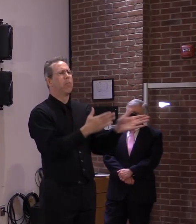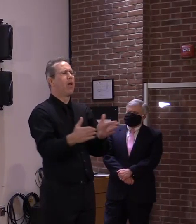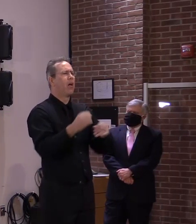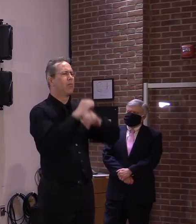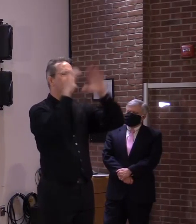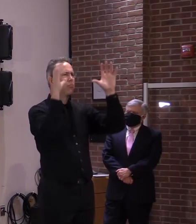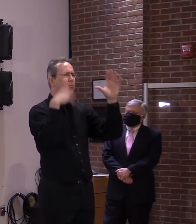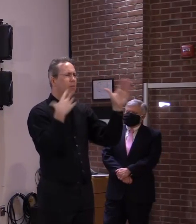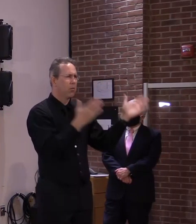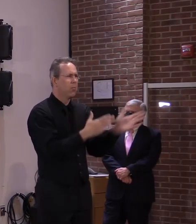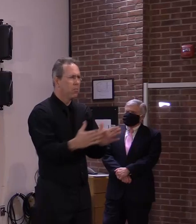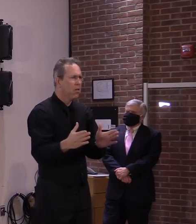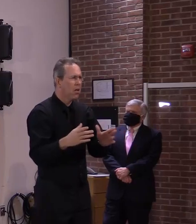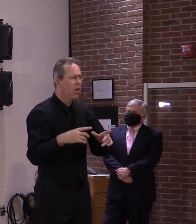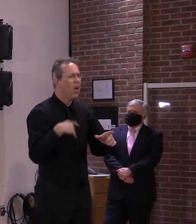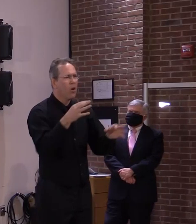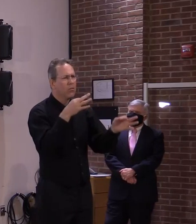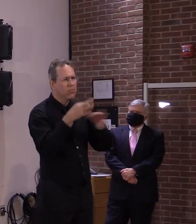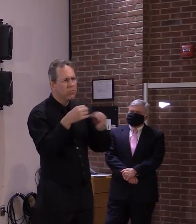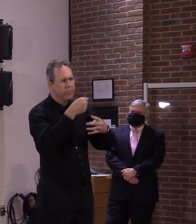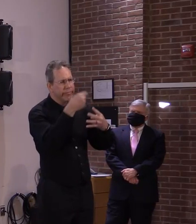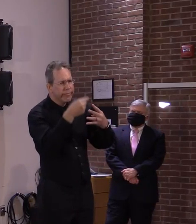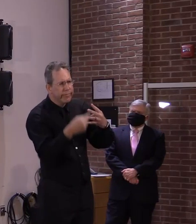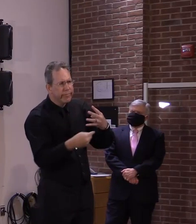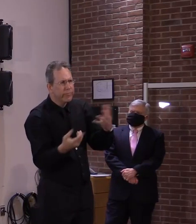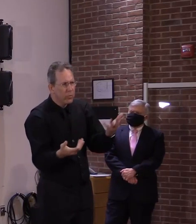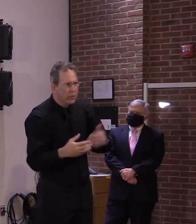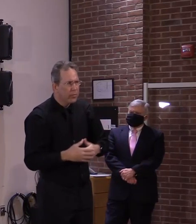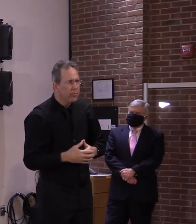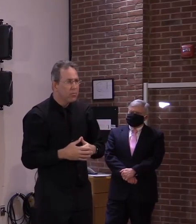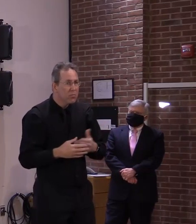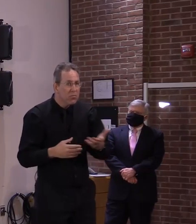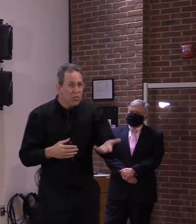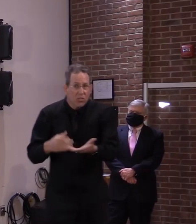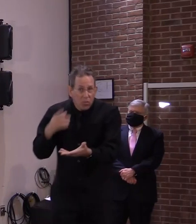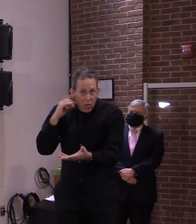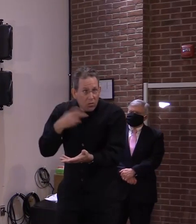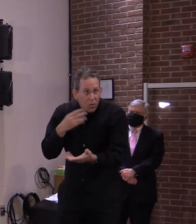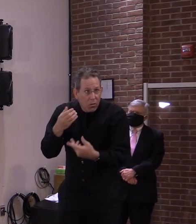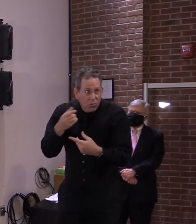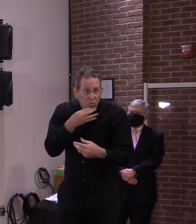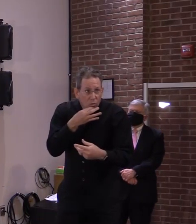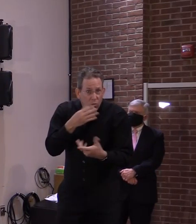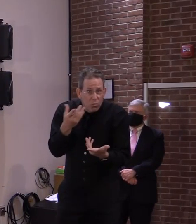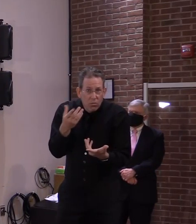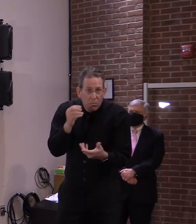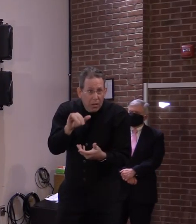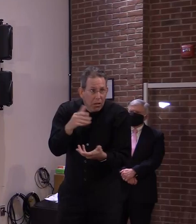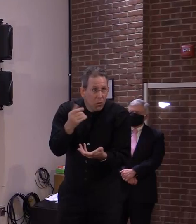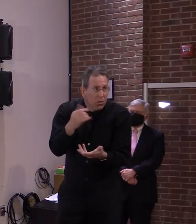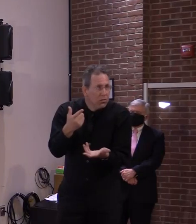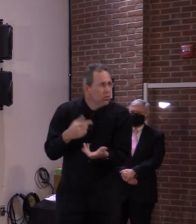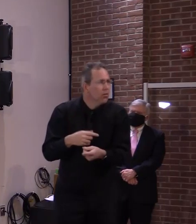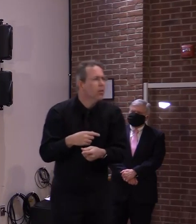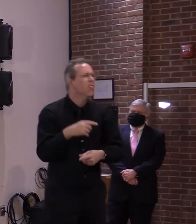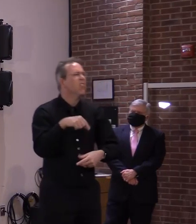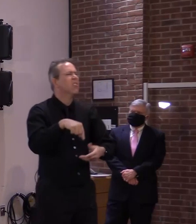So we can probably expect something more on Friday? Within the week. That today's what, Tuesday? So